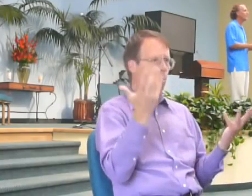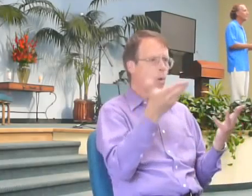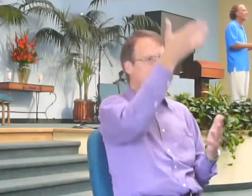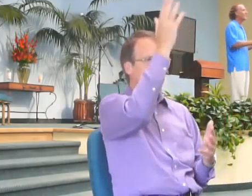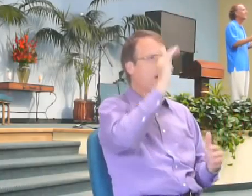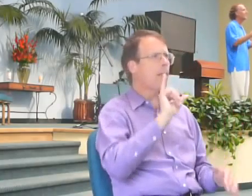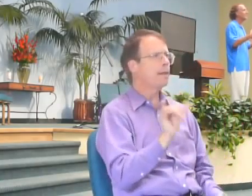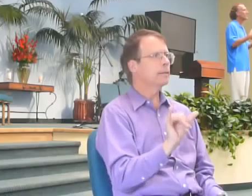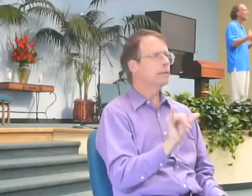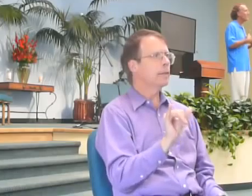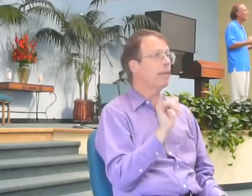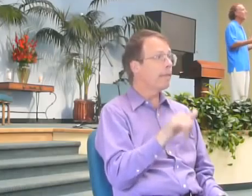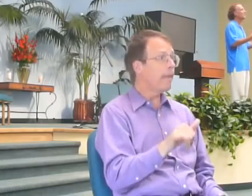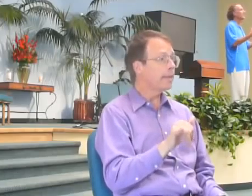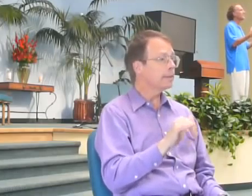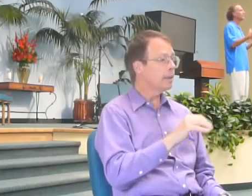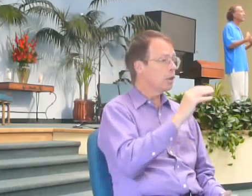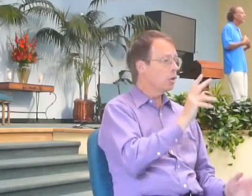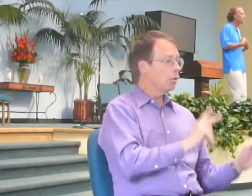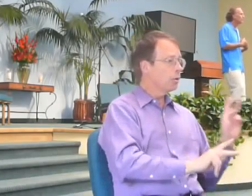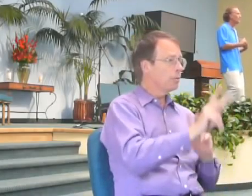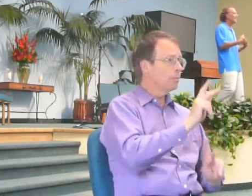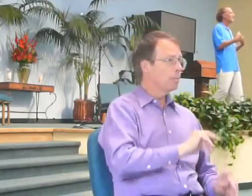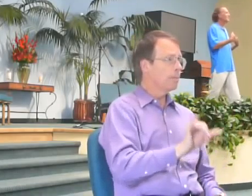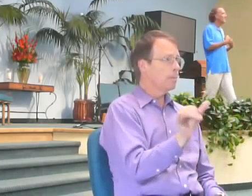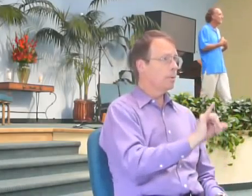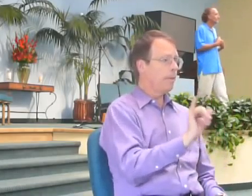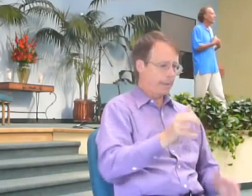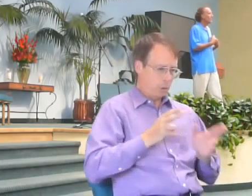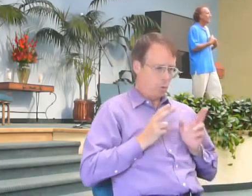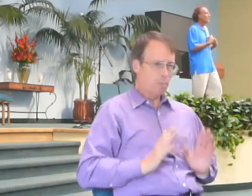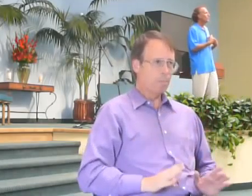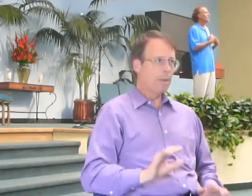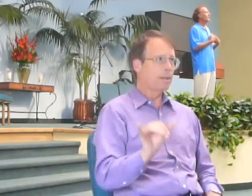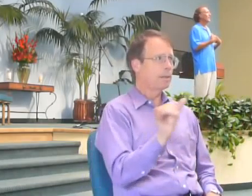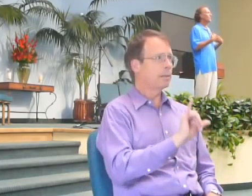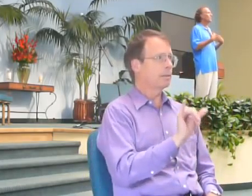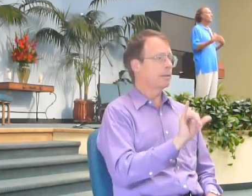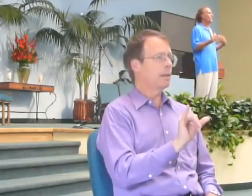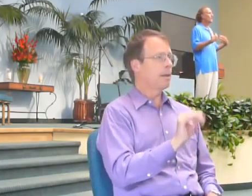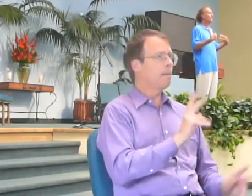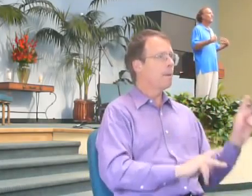That means that's the truth of who you are. All-wisdom. All-knowing.